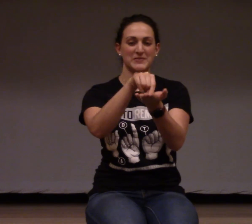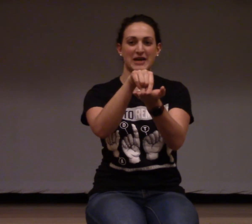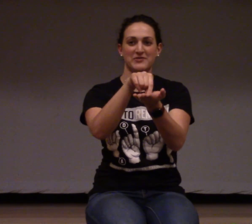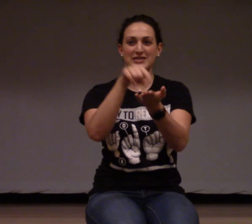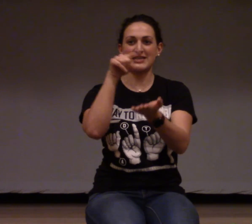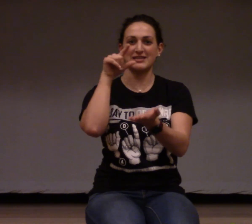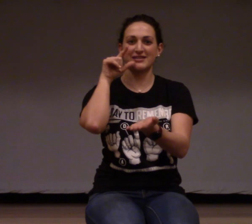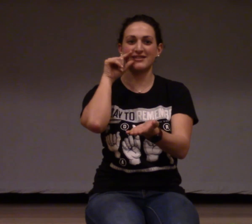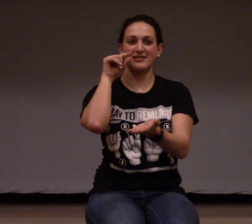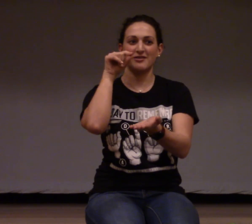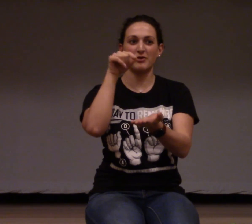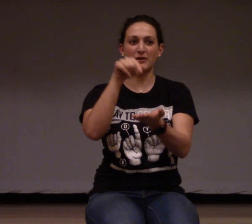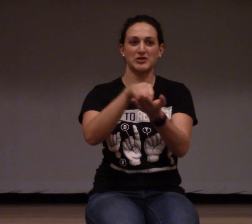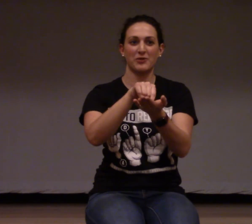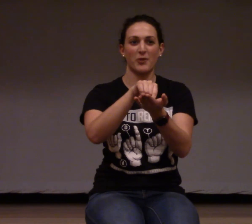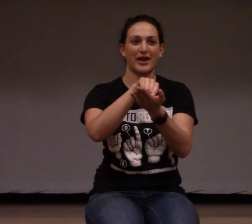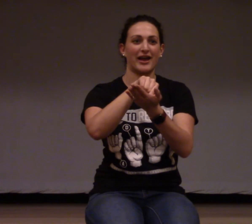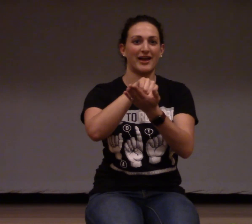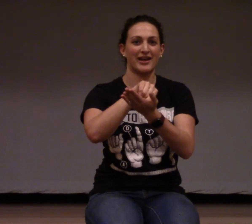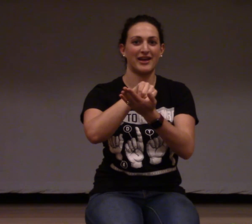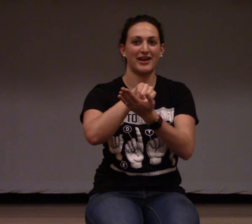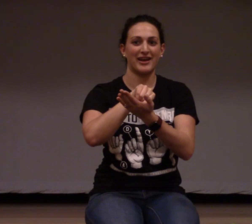down to eat. What about chicken wing?